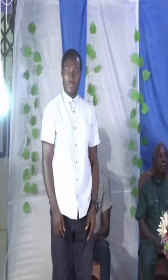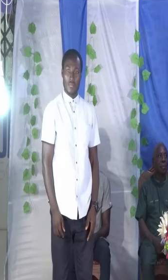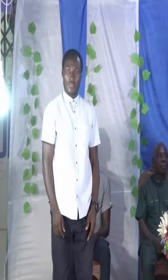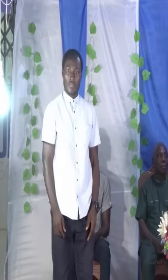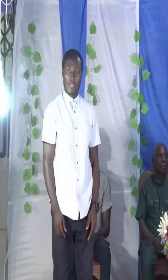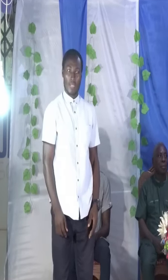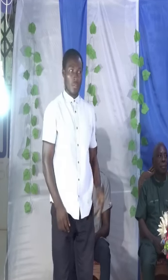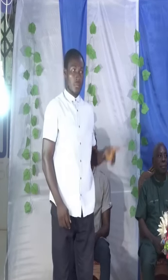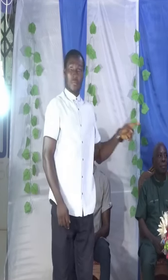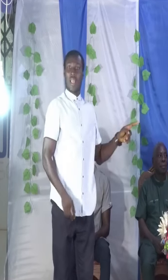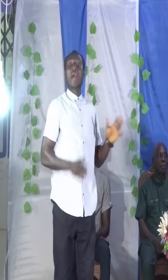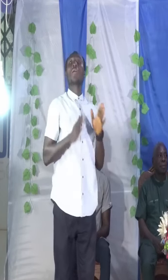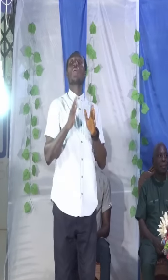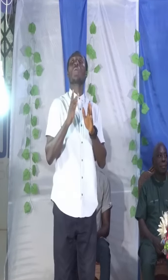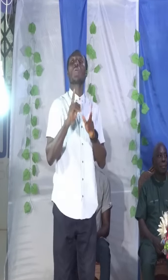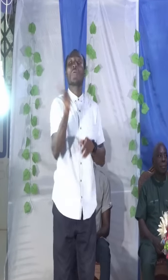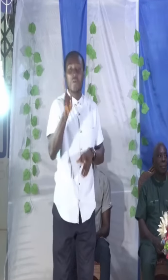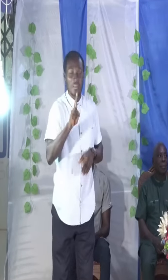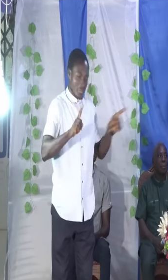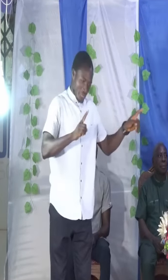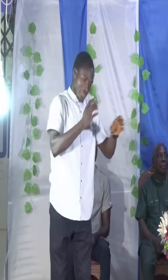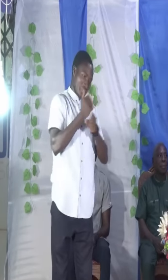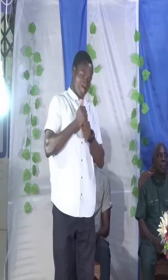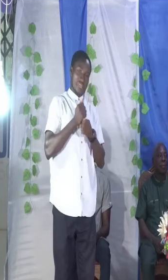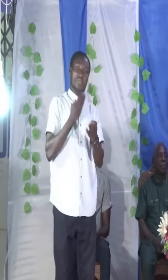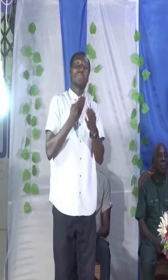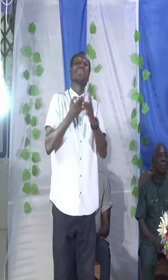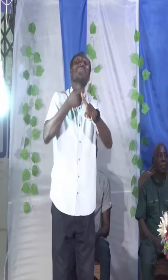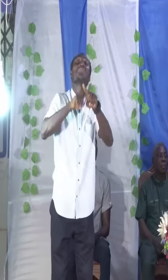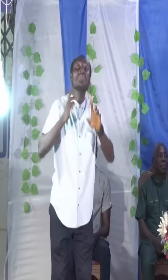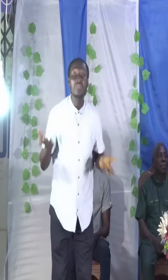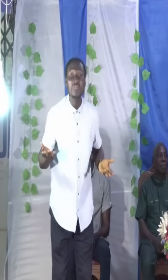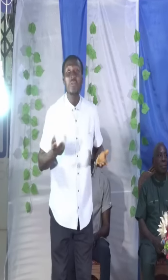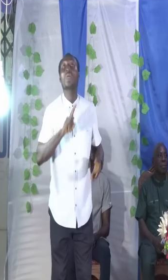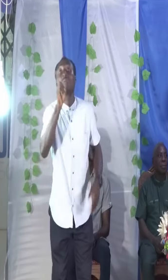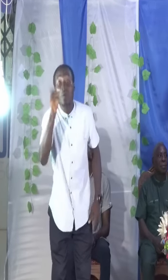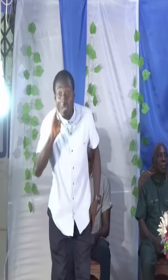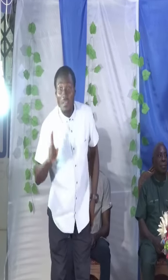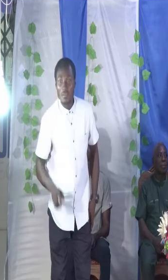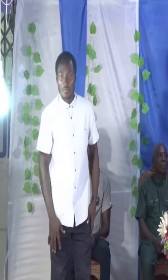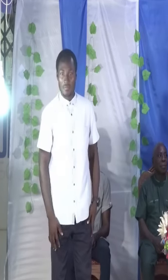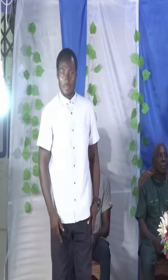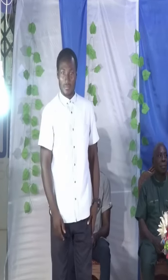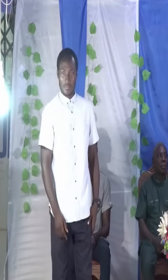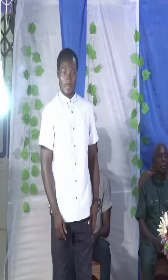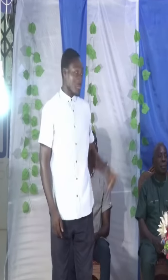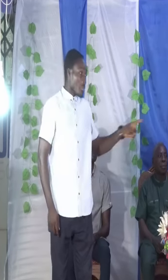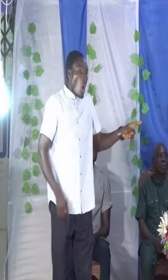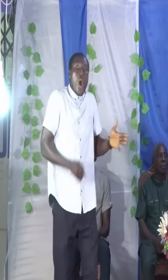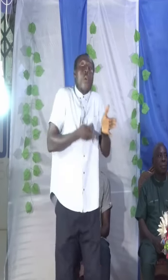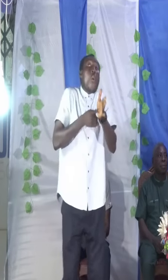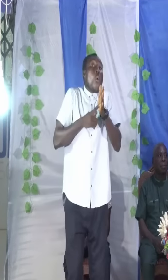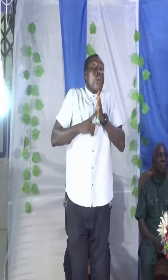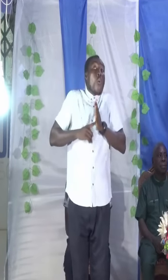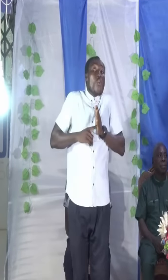ebi sa bio menye sika ne wahefa sika bi a mede yɛ adwuma a te sɛ bia ɛyɛ mea me sika tie ne